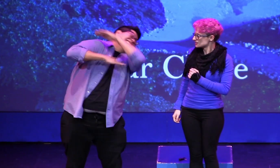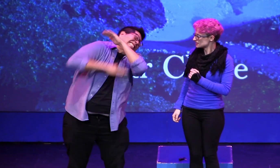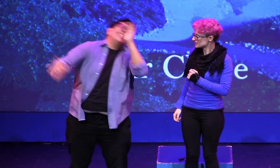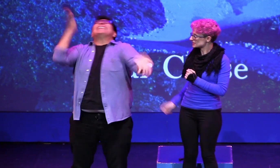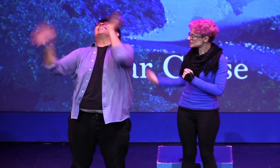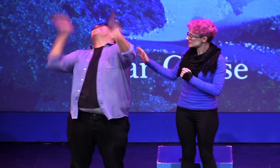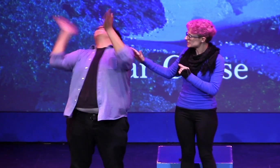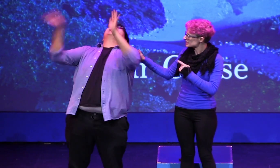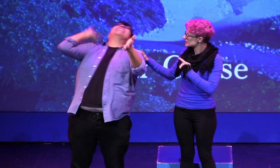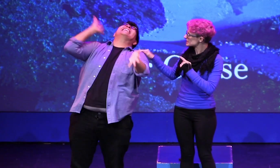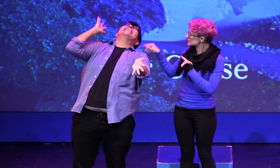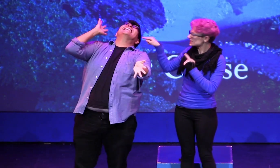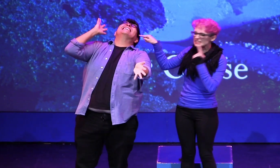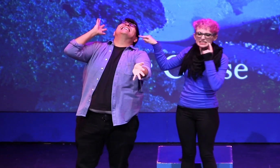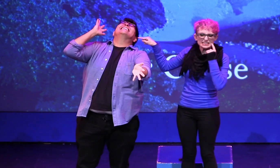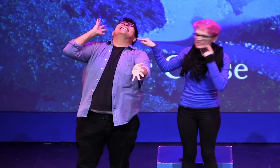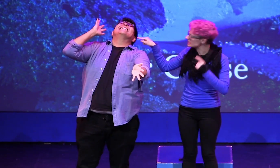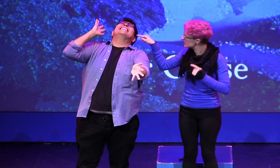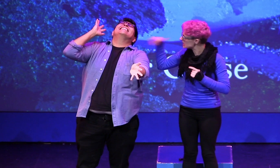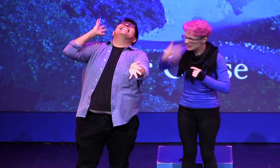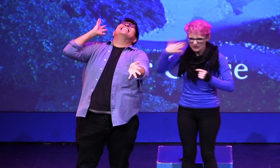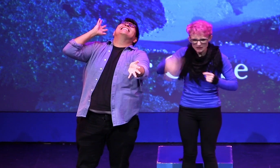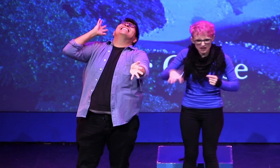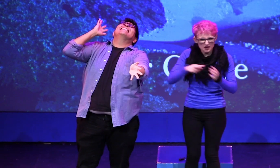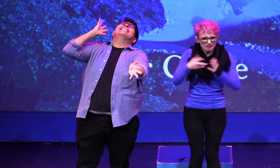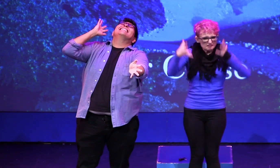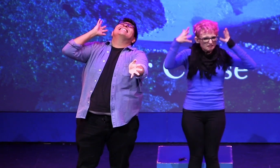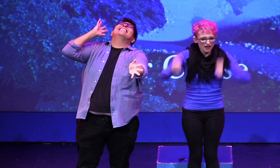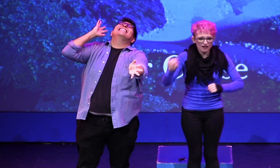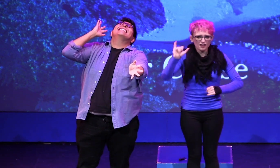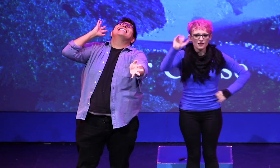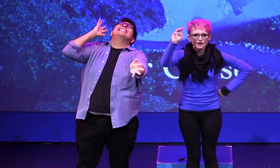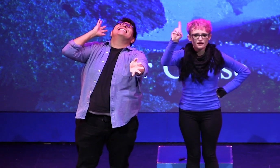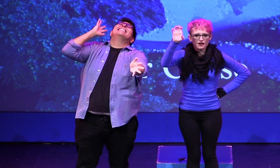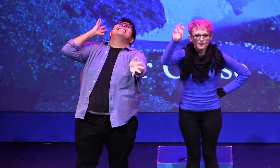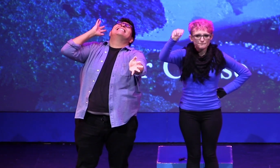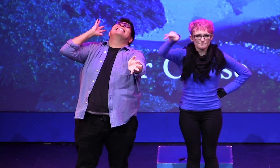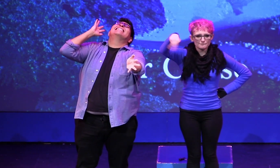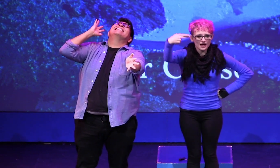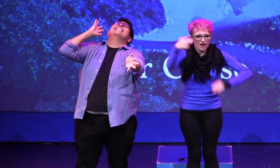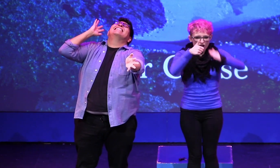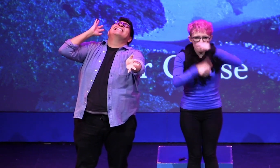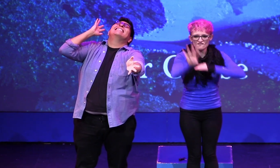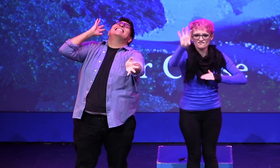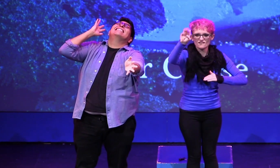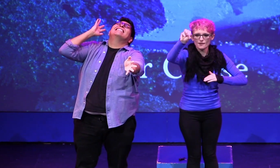gotta push it even further. Let's go. Look at his mouth. He is going fast. Probably